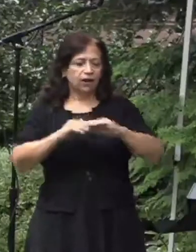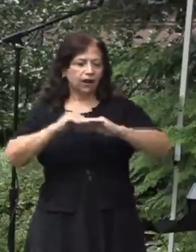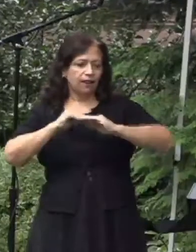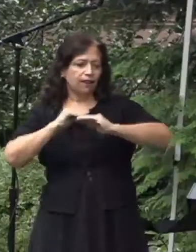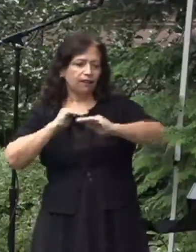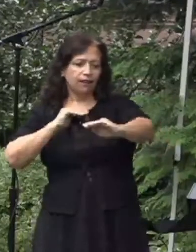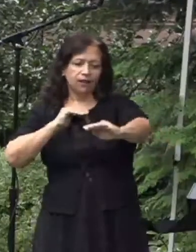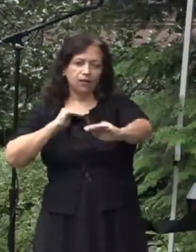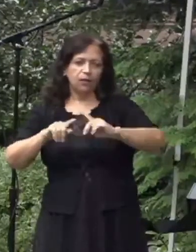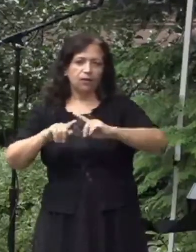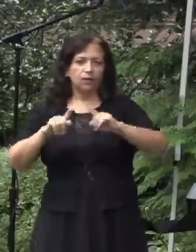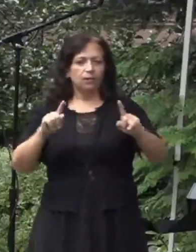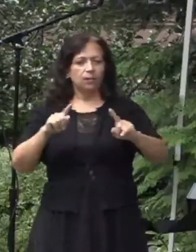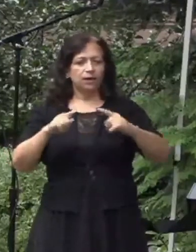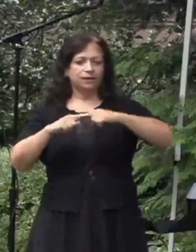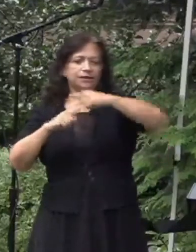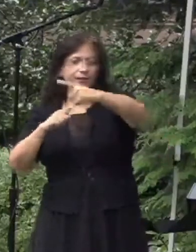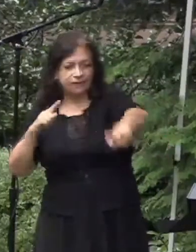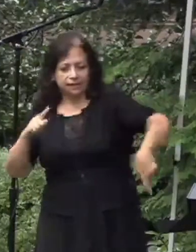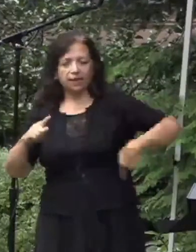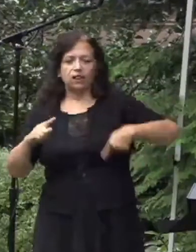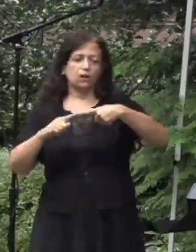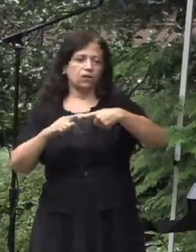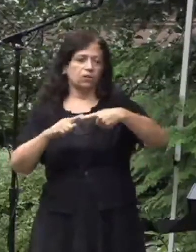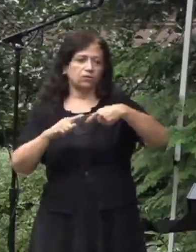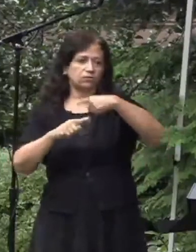but rather cyclical.